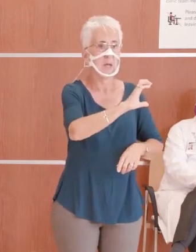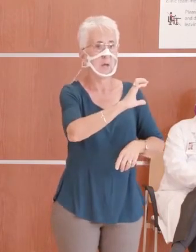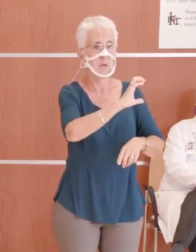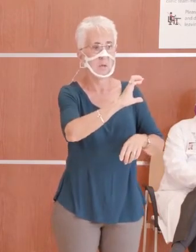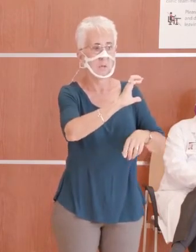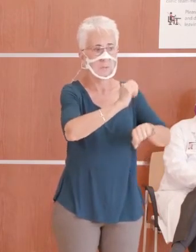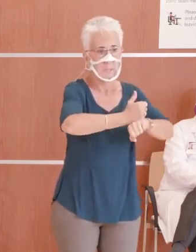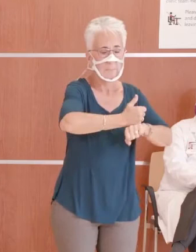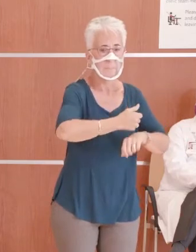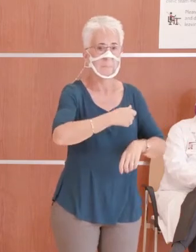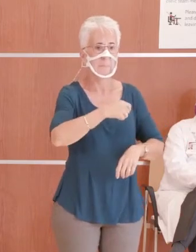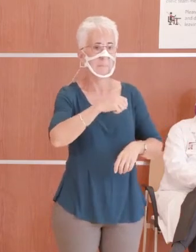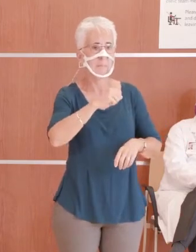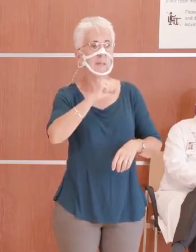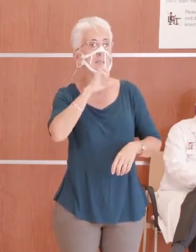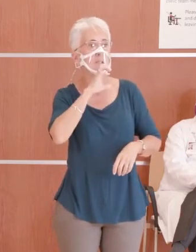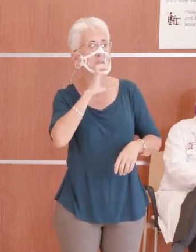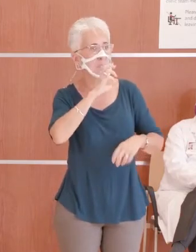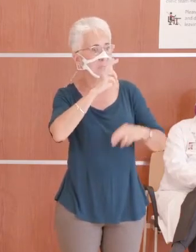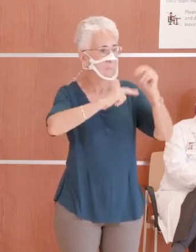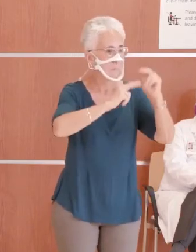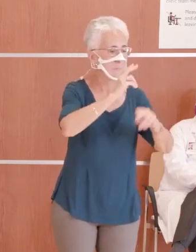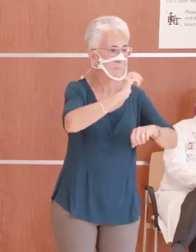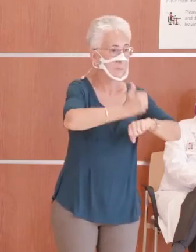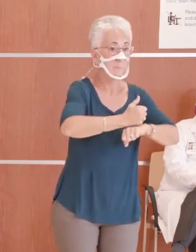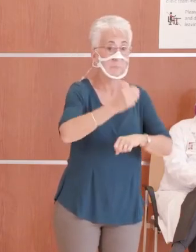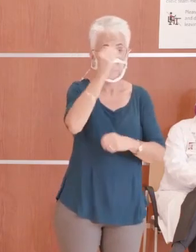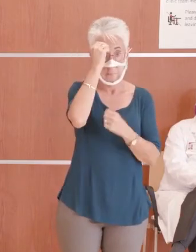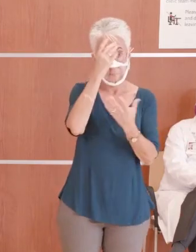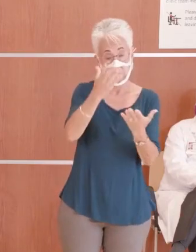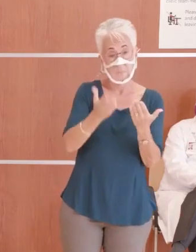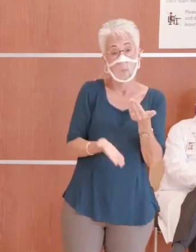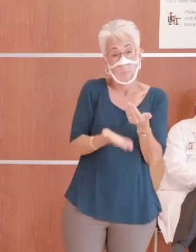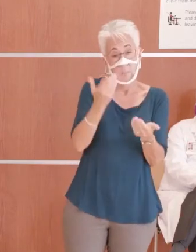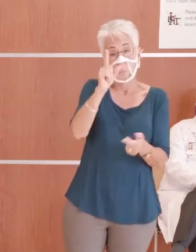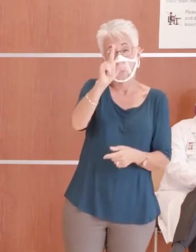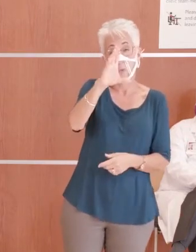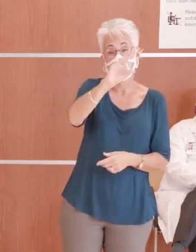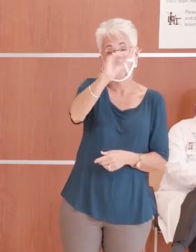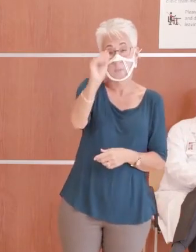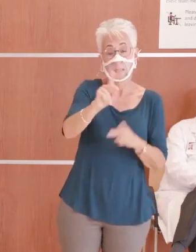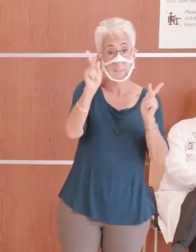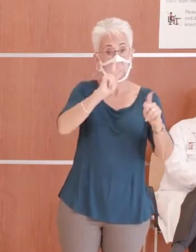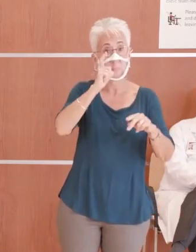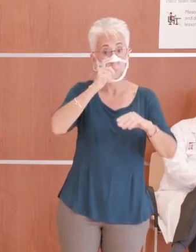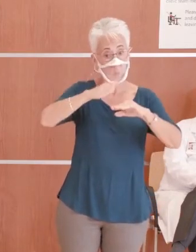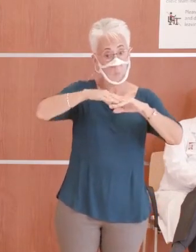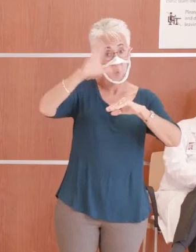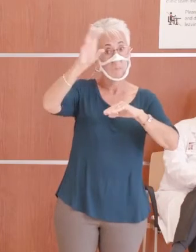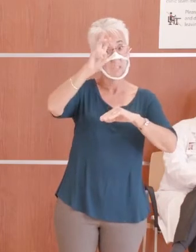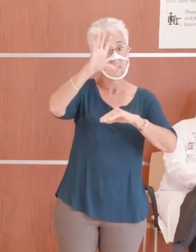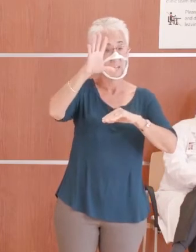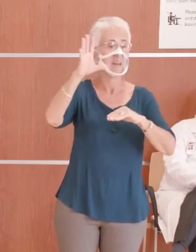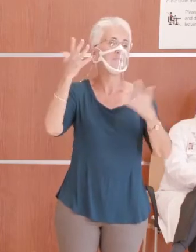living facilities. And today, we can report that nearly 100% of people 65 and older in Allegheny County are at